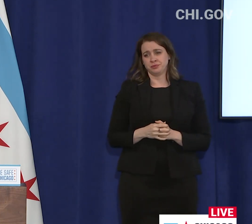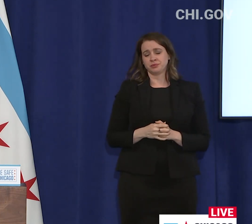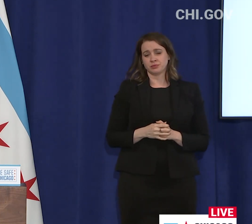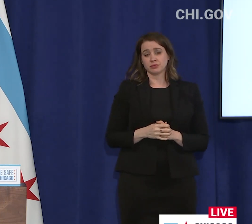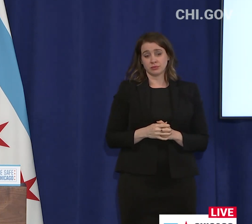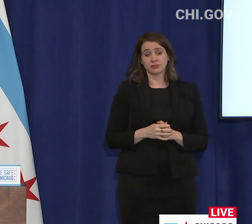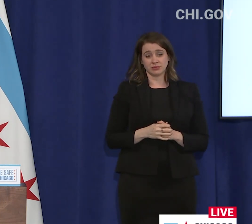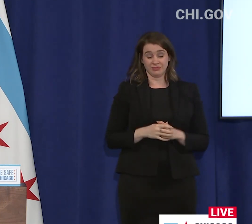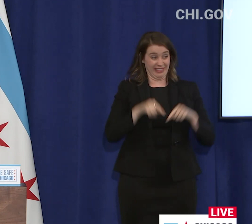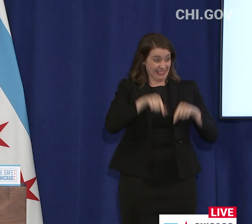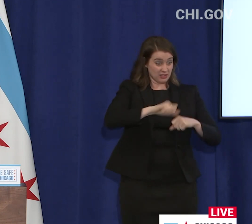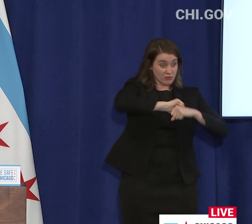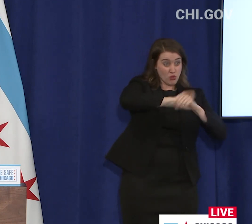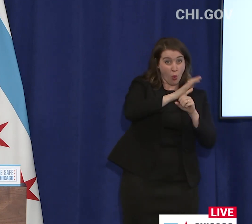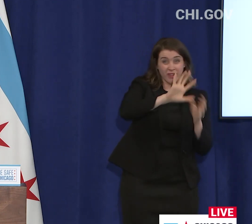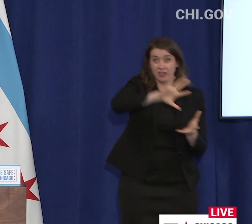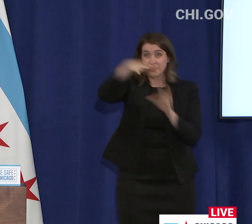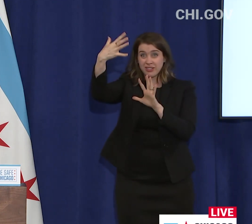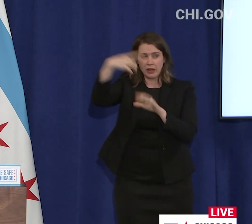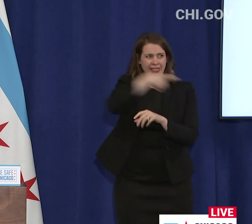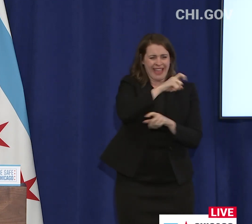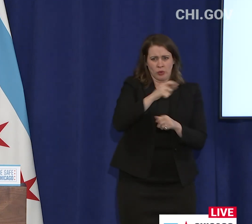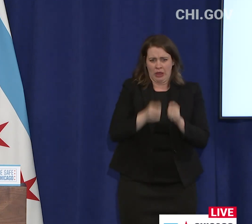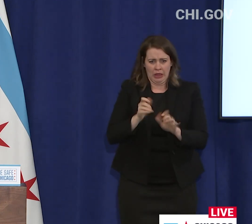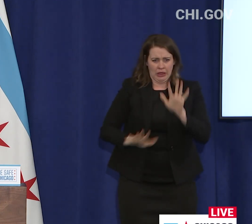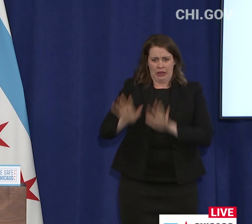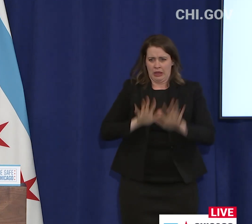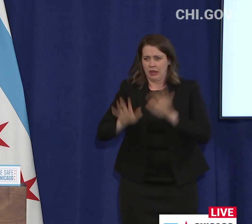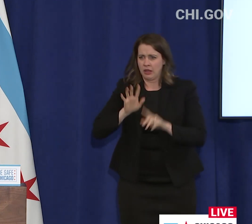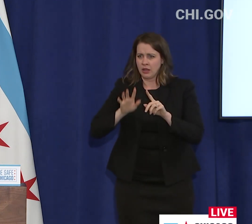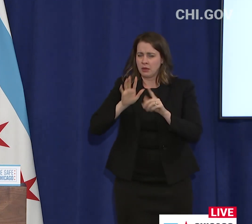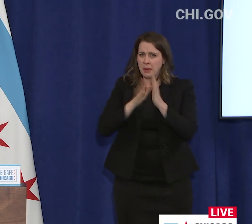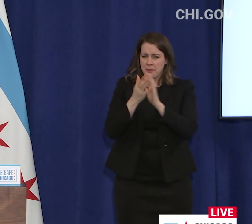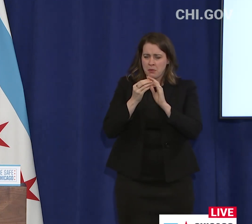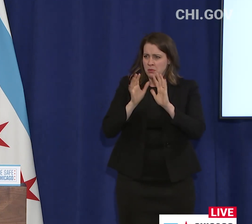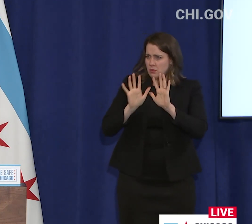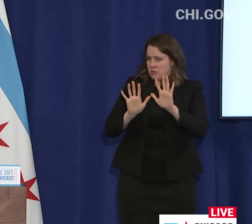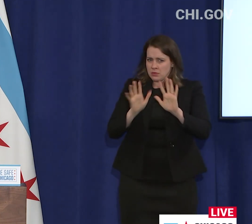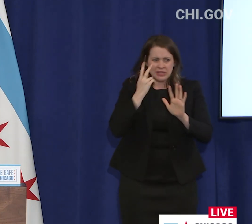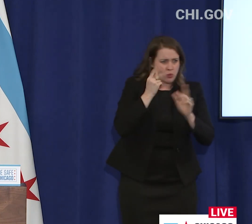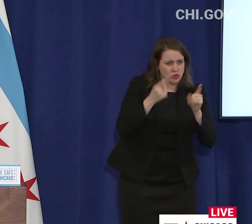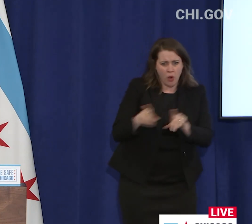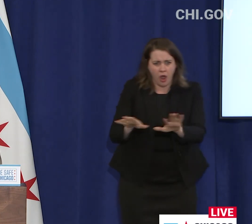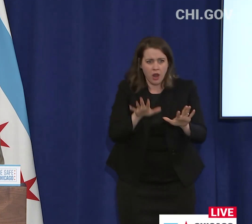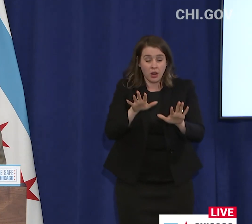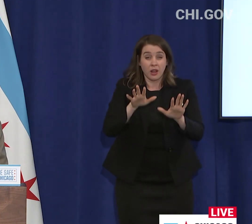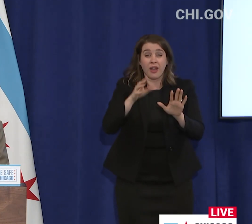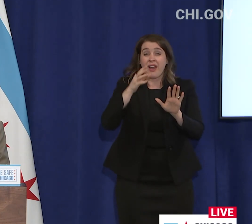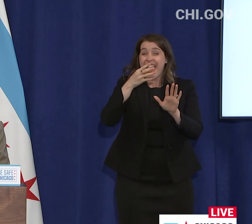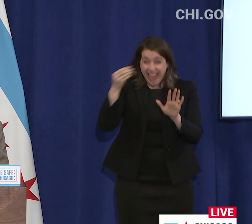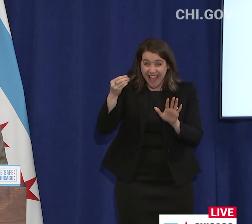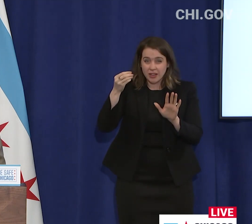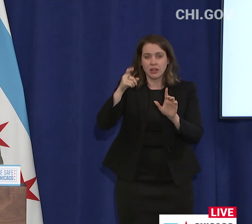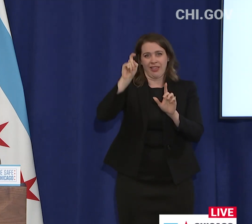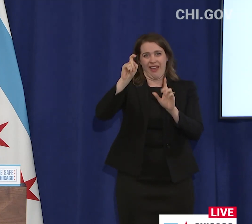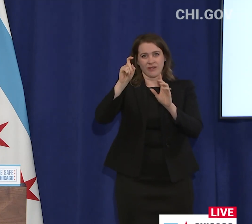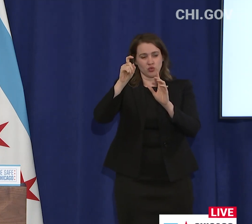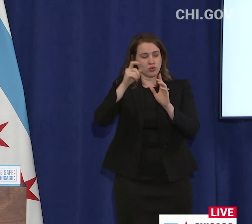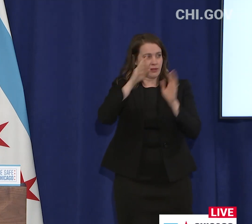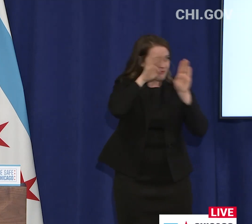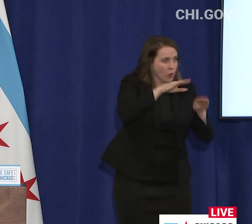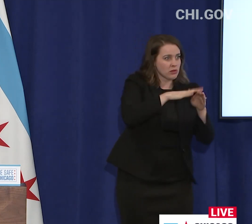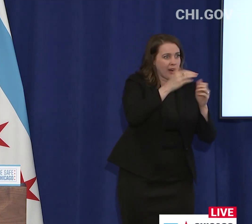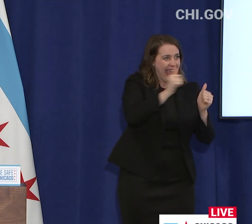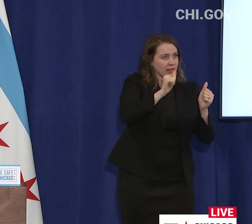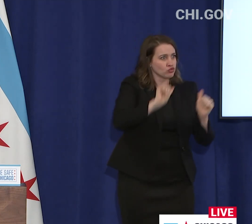this outbreak while still called to deal with the challenges they face long before this